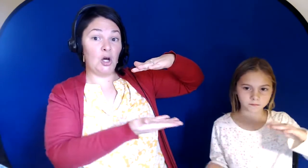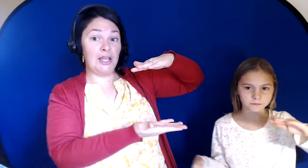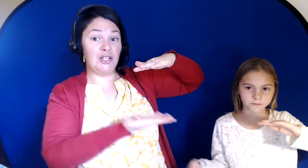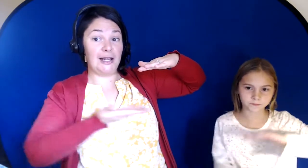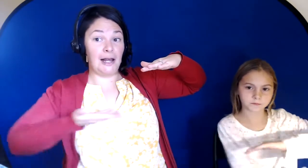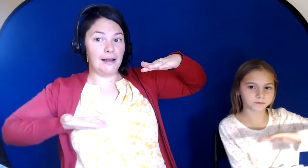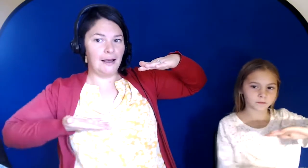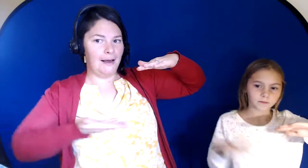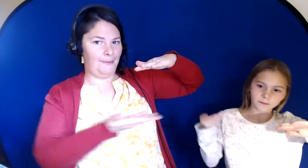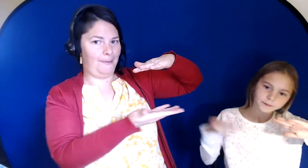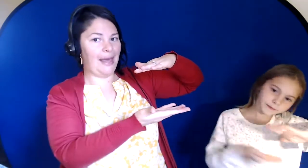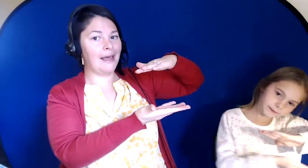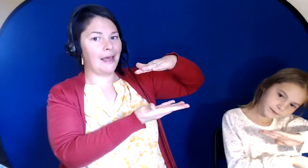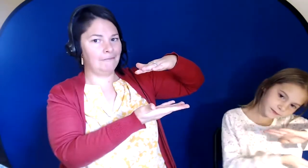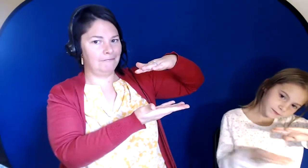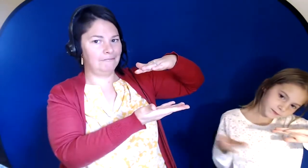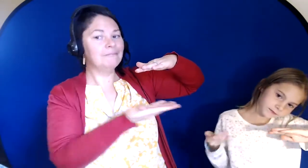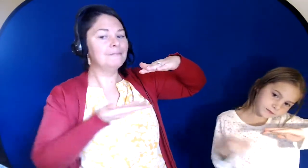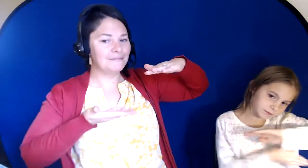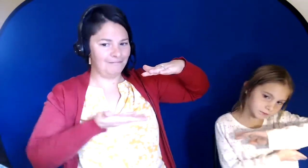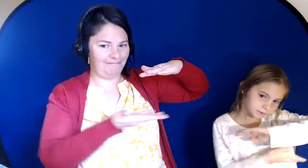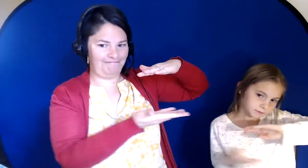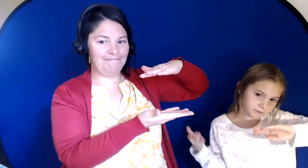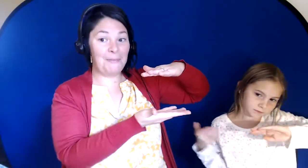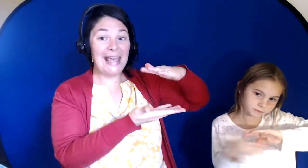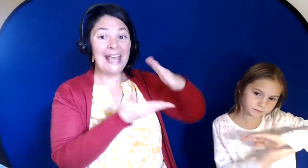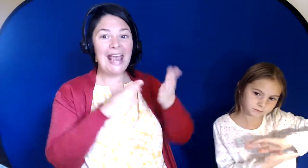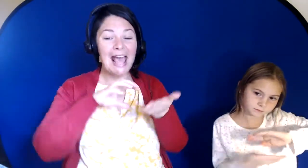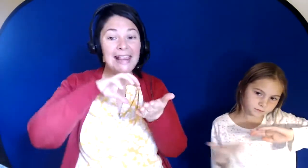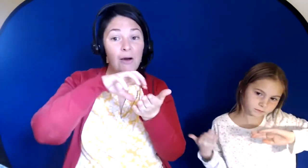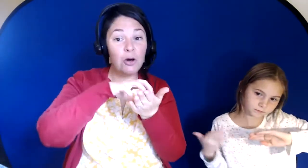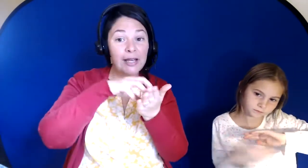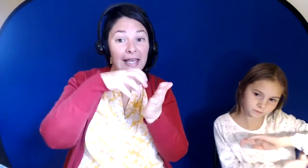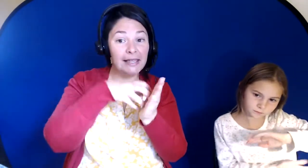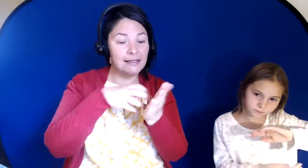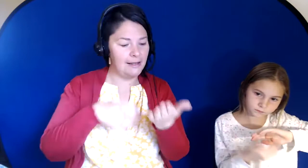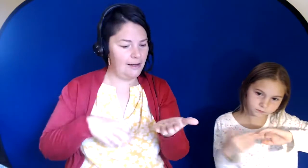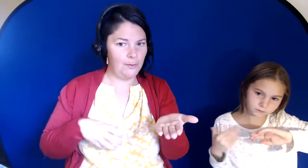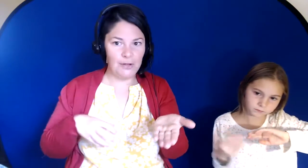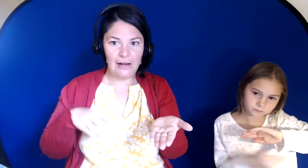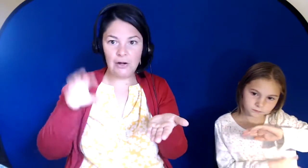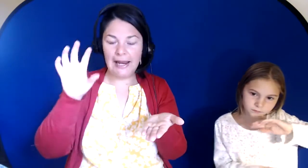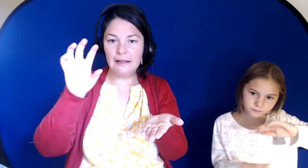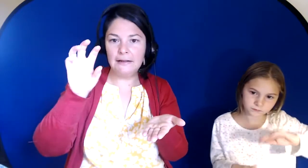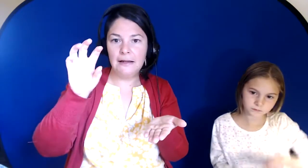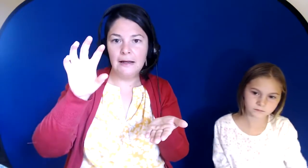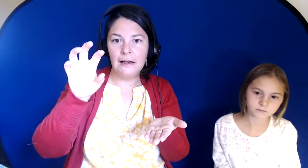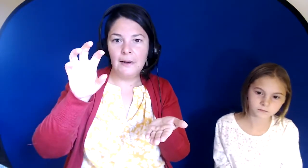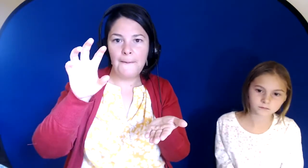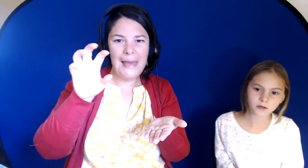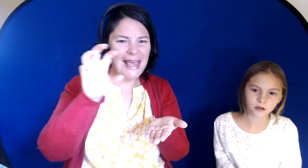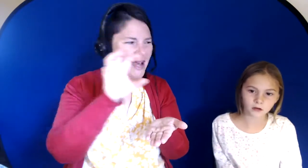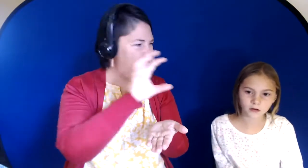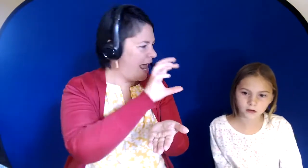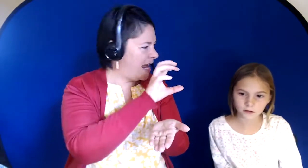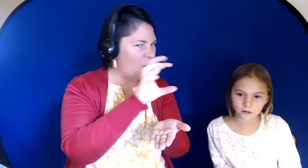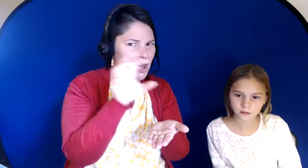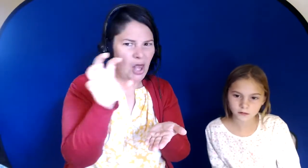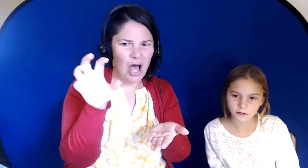sheet in. Baking. Baking. And now cookies. Put out your hand. Make a claw shape